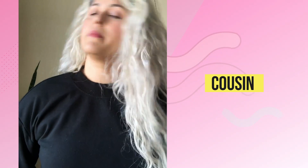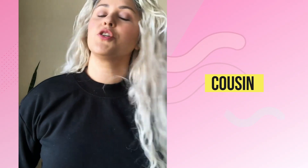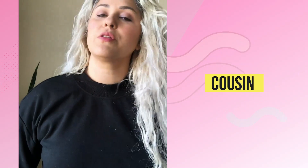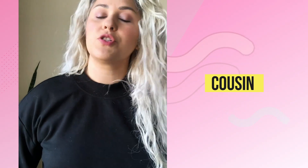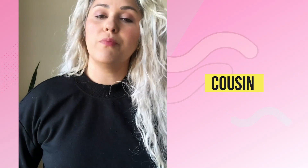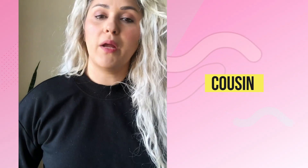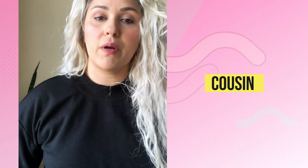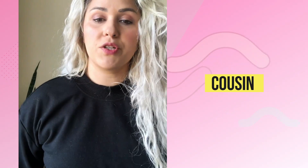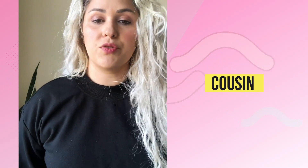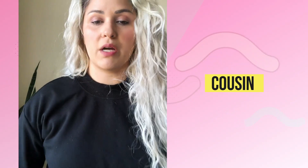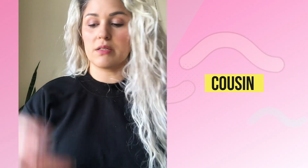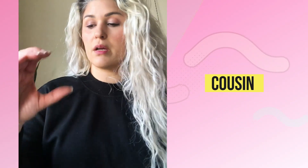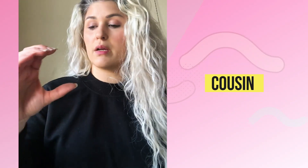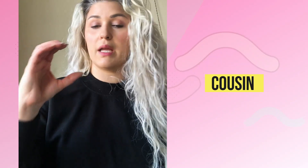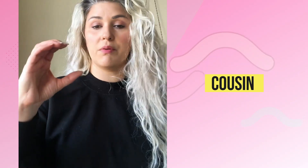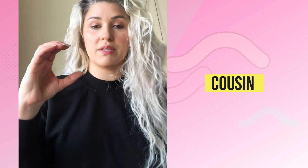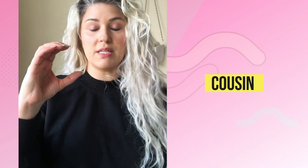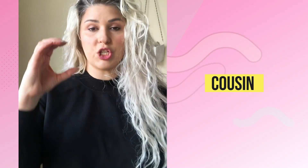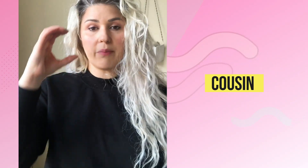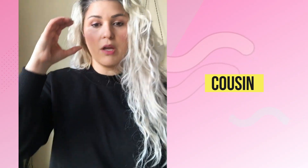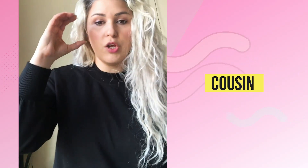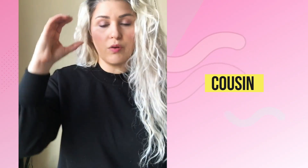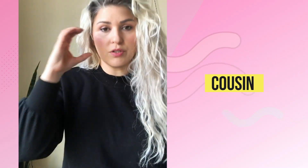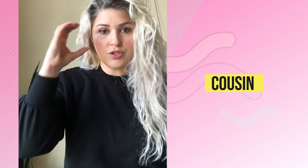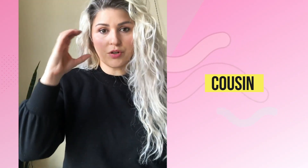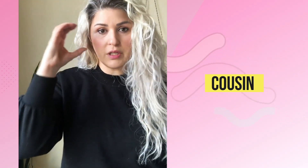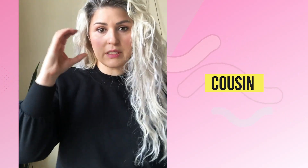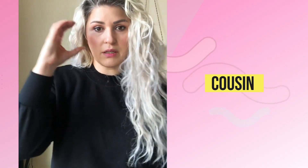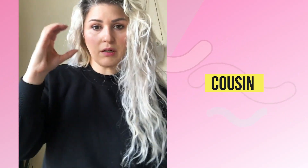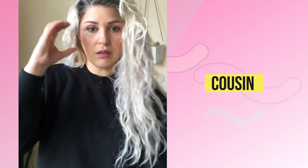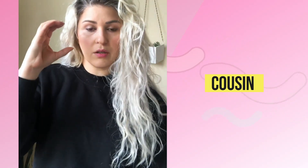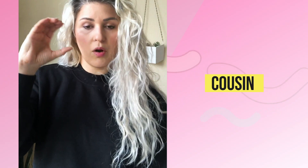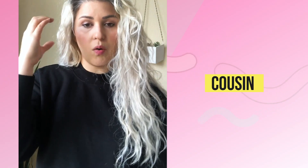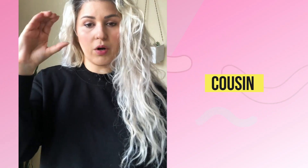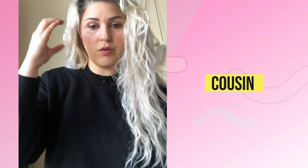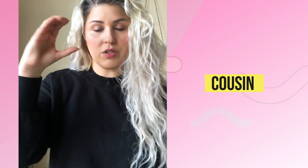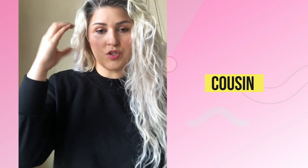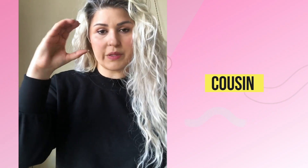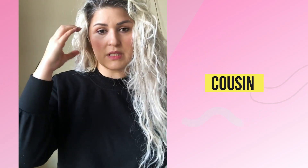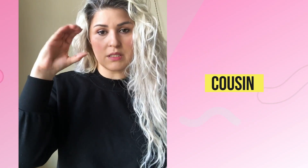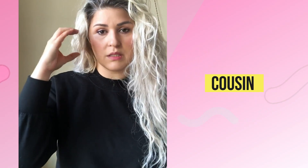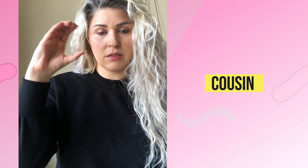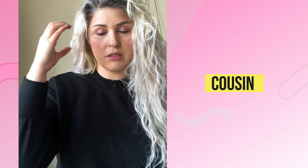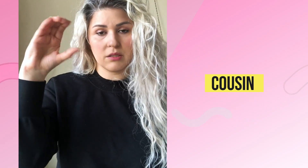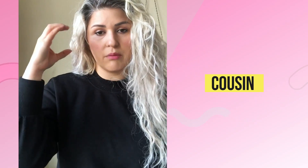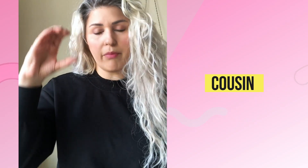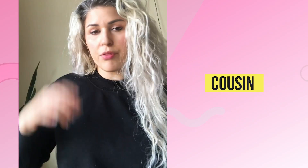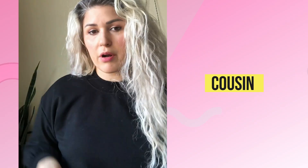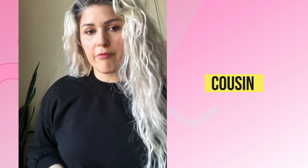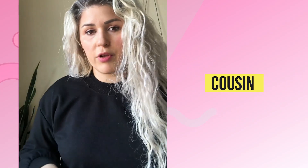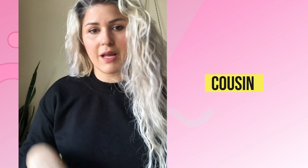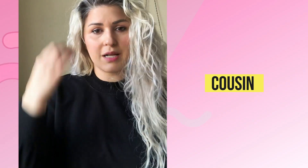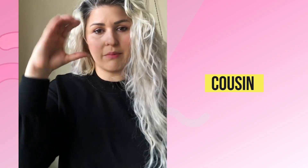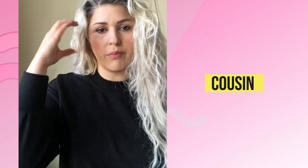but let me show you the 2 main ways you can do cousin. Again, with the C shape, you can circle it here, or you can twist it.